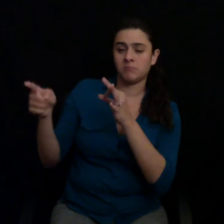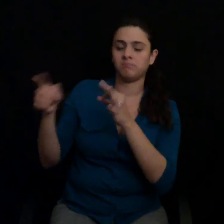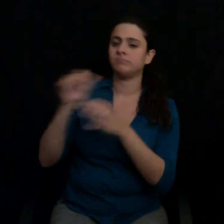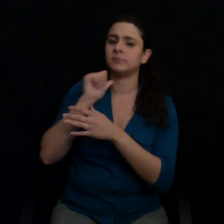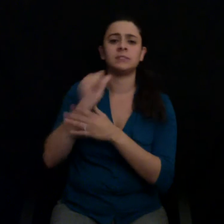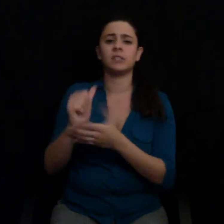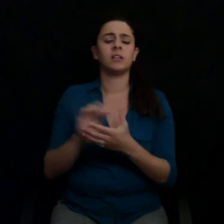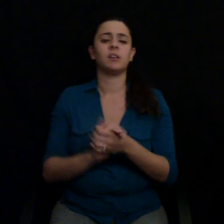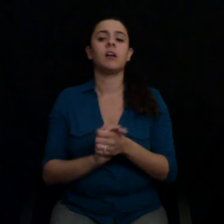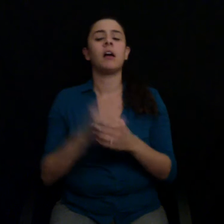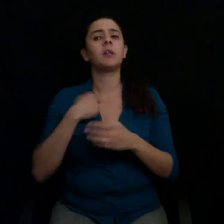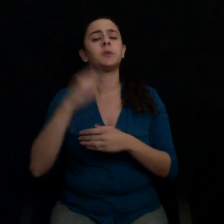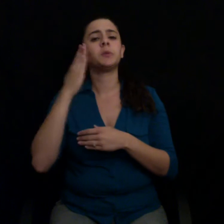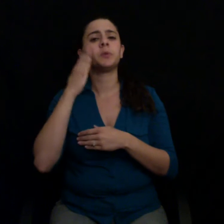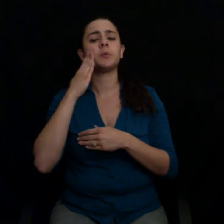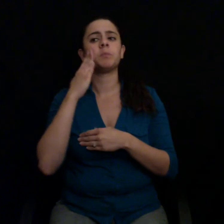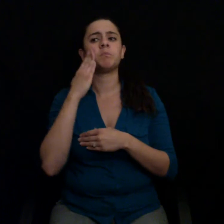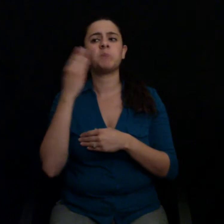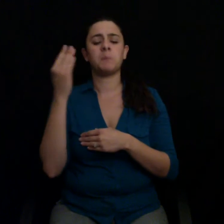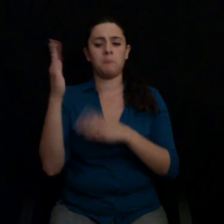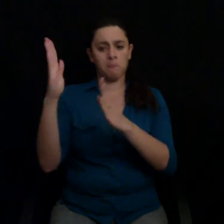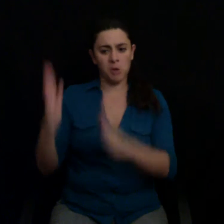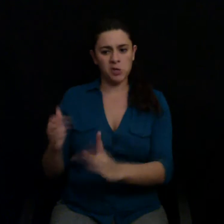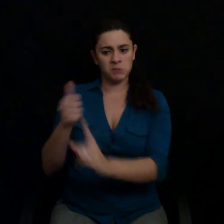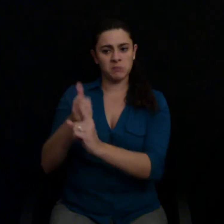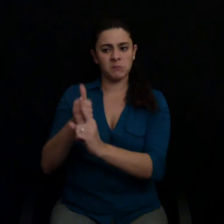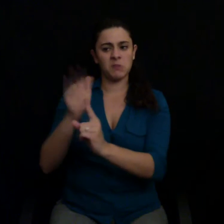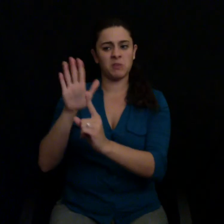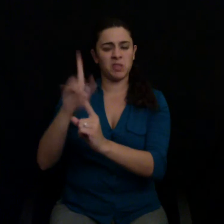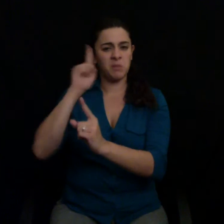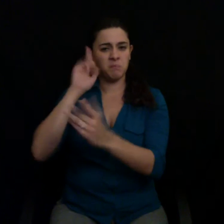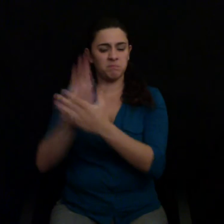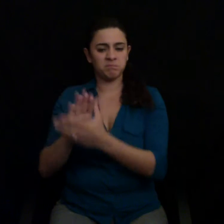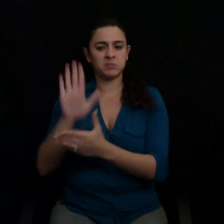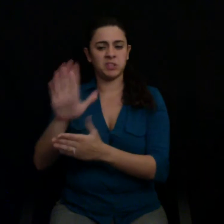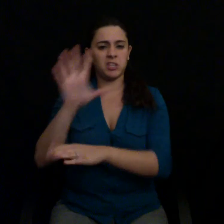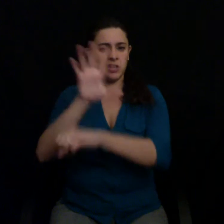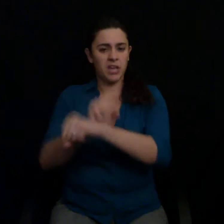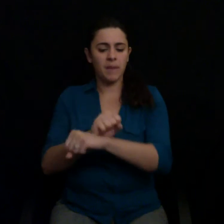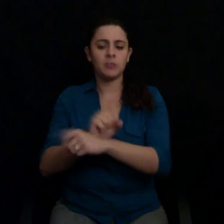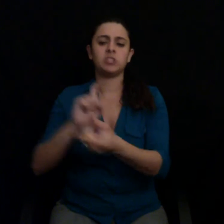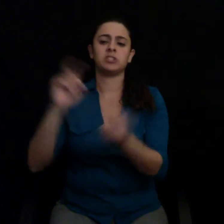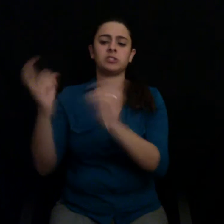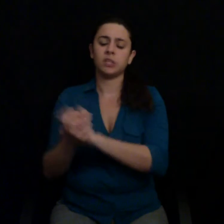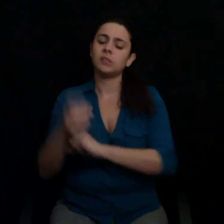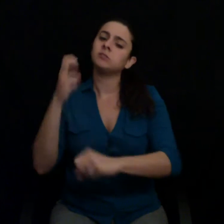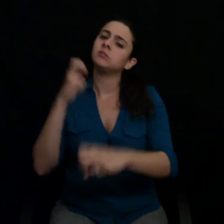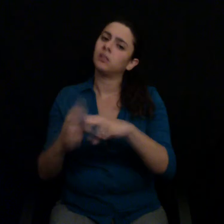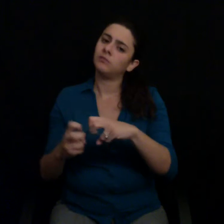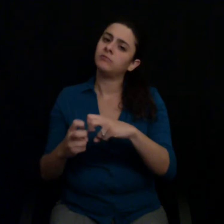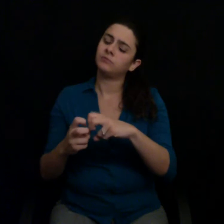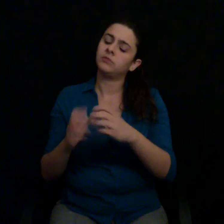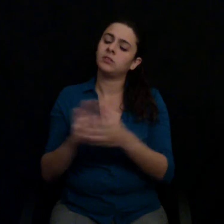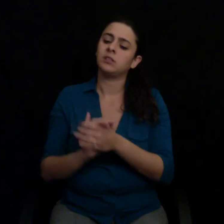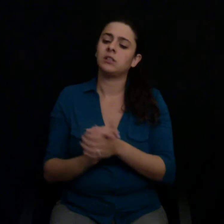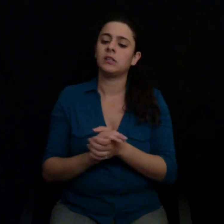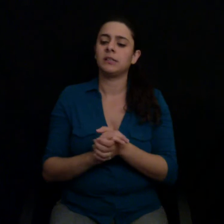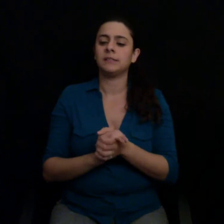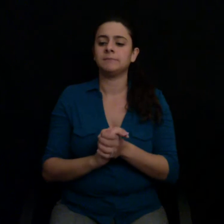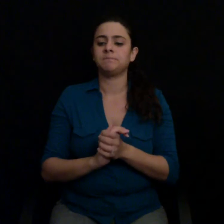habits, and as difficult as it may be, positive change can really only arise out of conversations like this and trying to educate one another. And that's something that